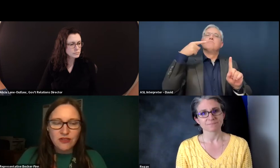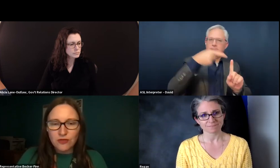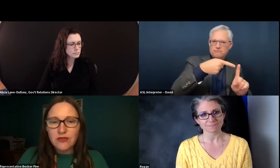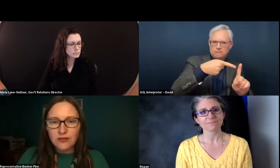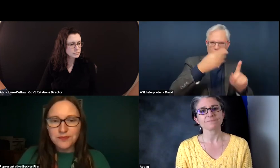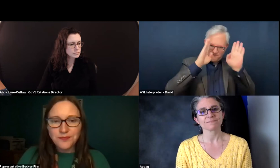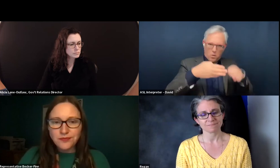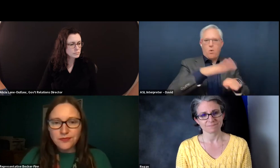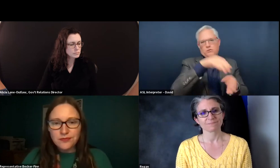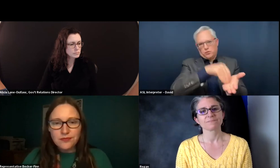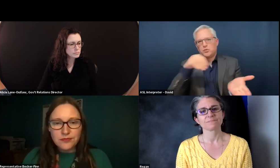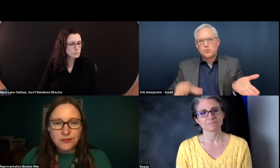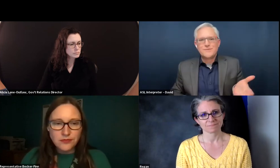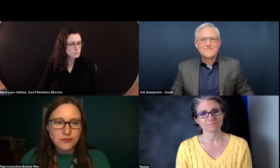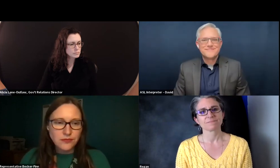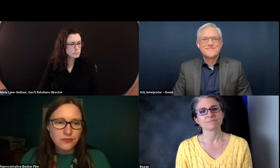at students.